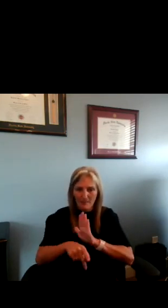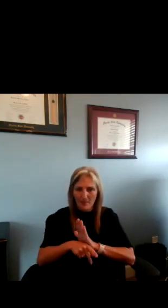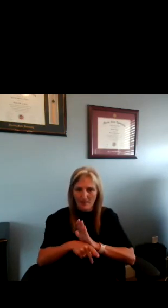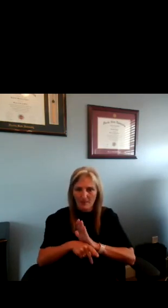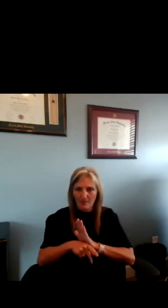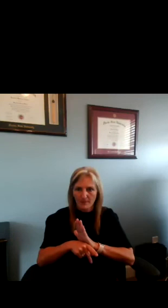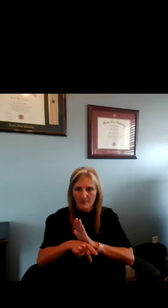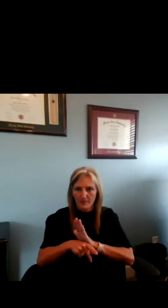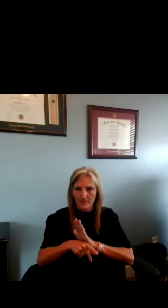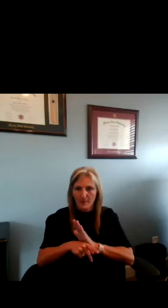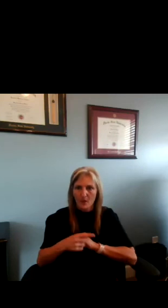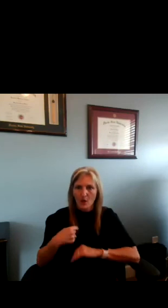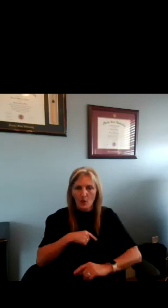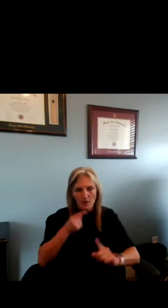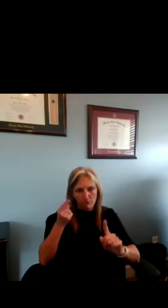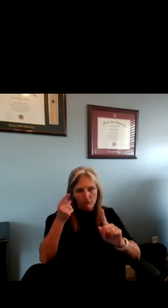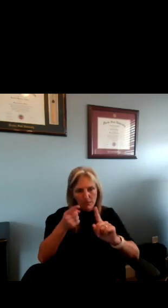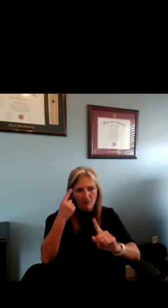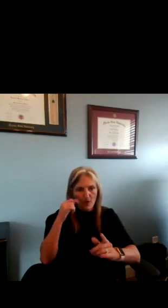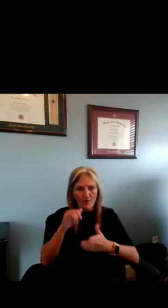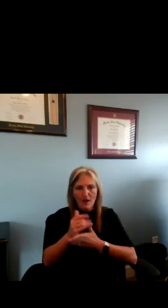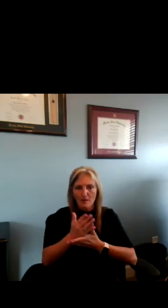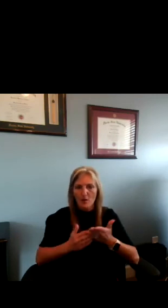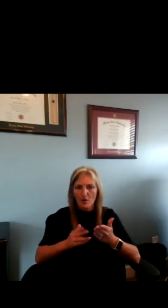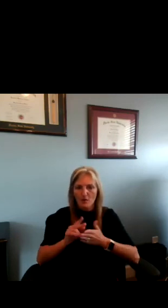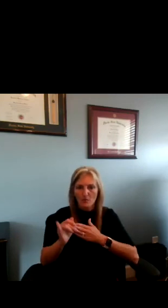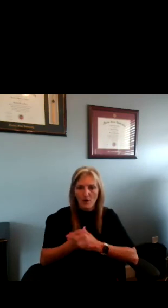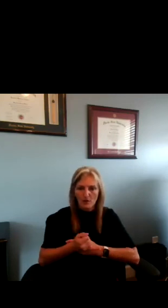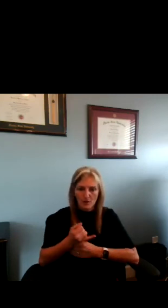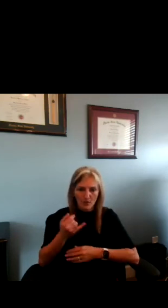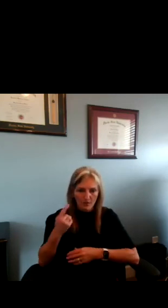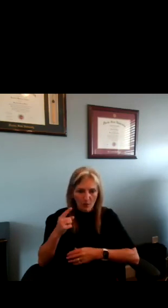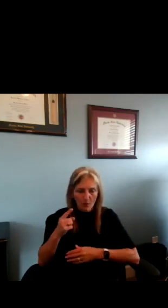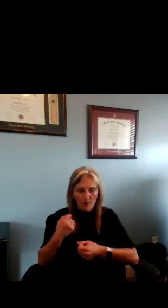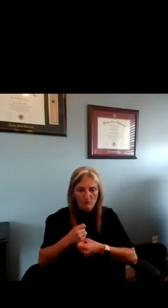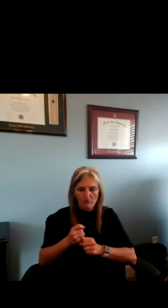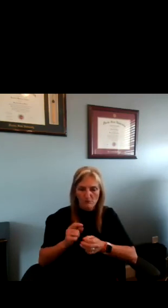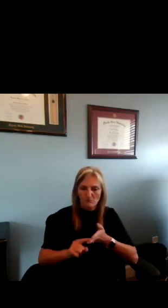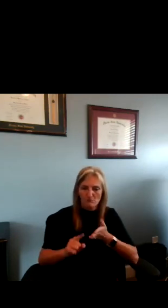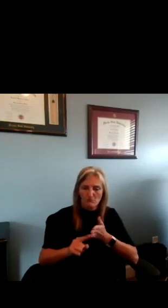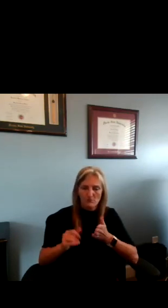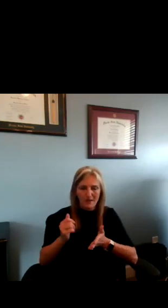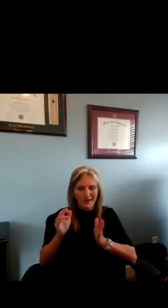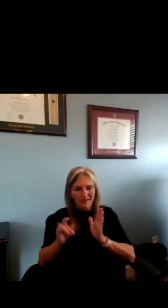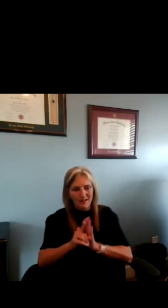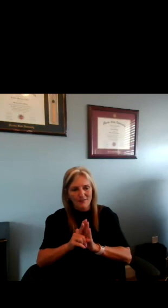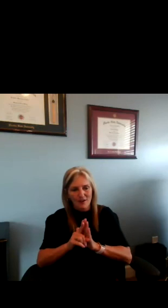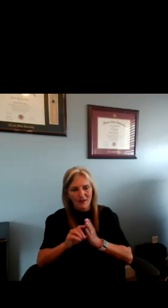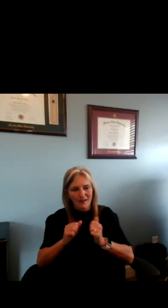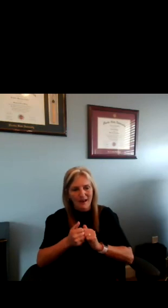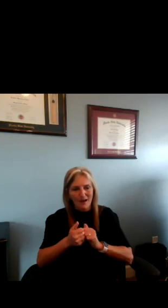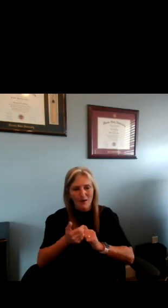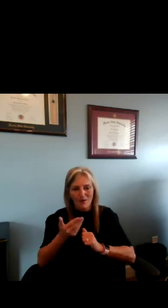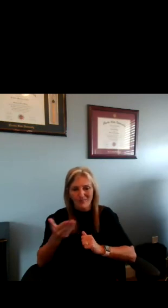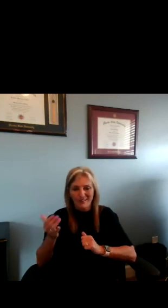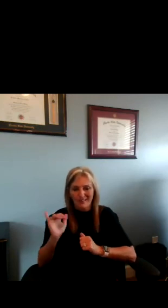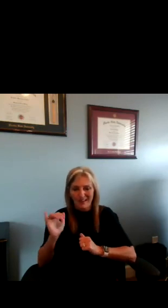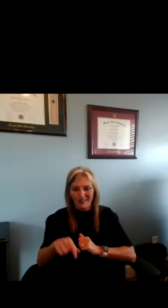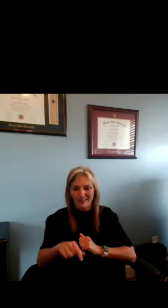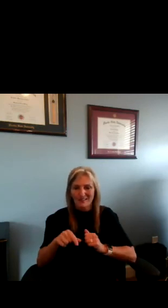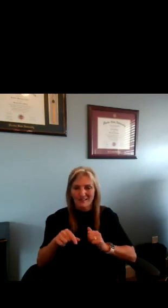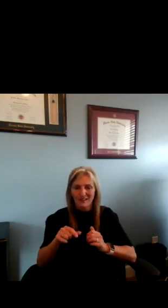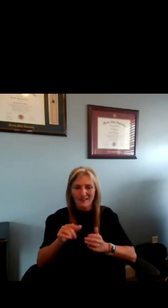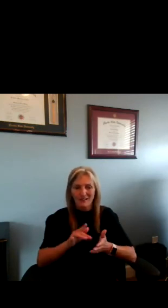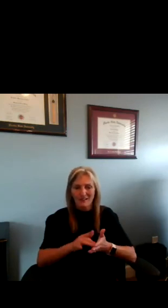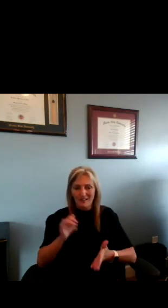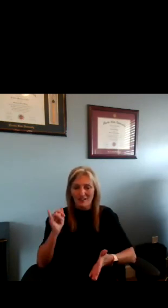review. And so we aim for this part of our project to produce research that identifies how states can implement initiatives like this by taking advantage